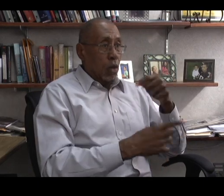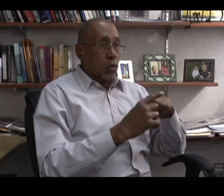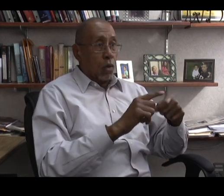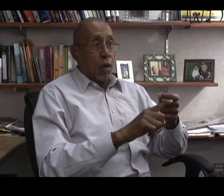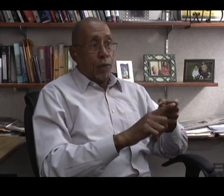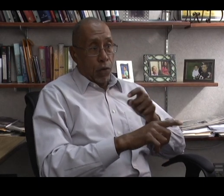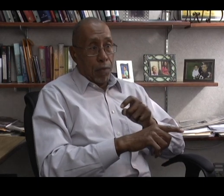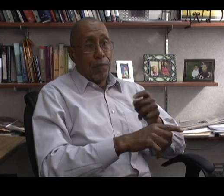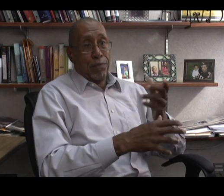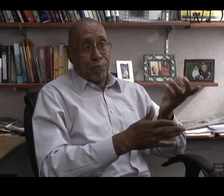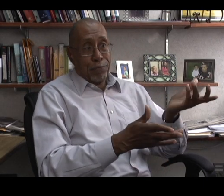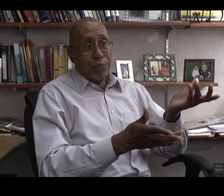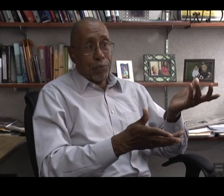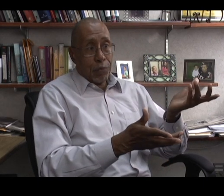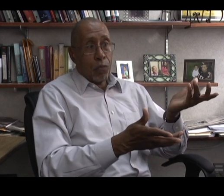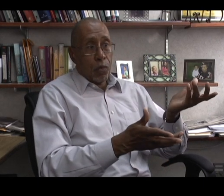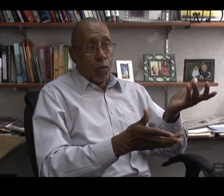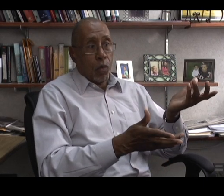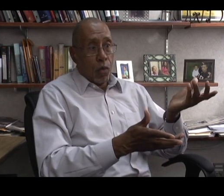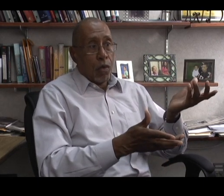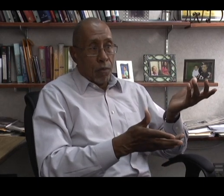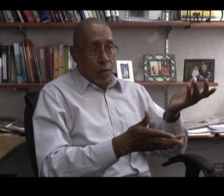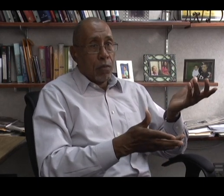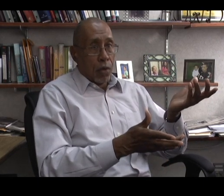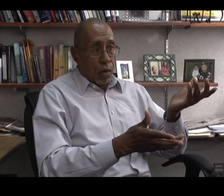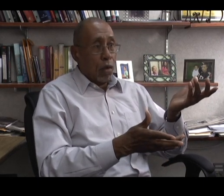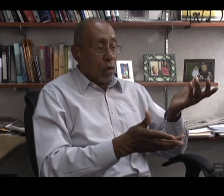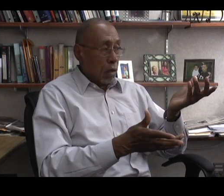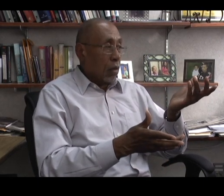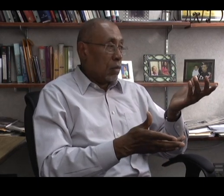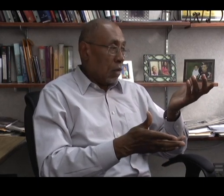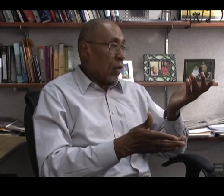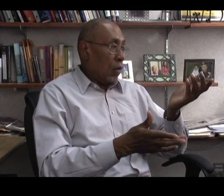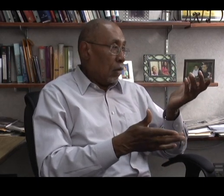never forget from whence you come.